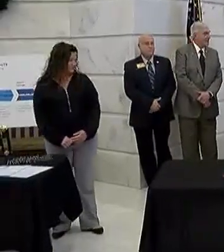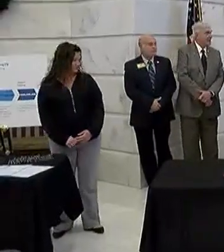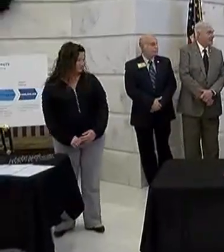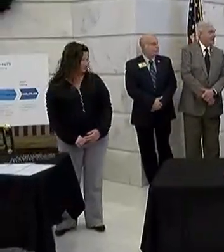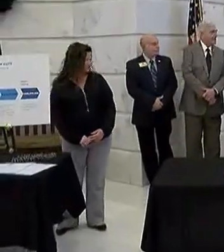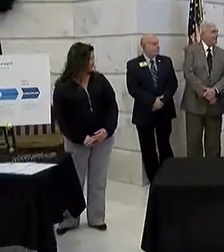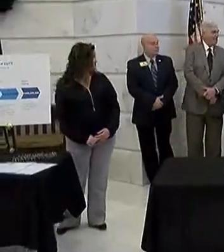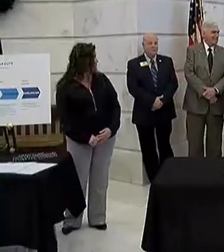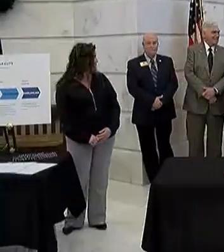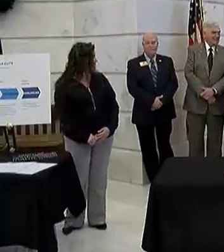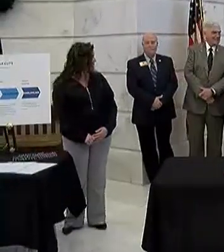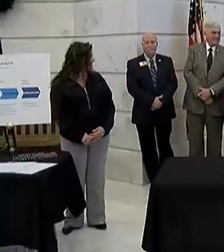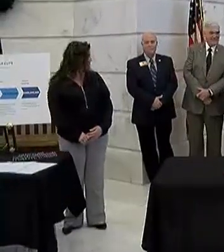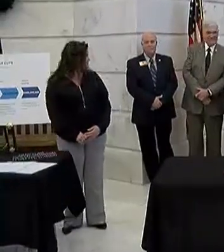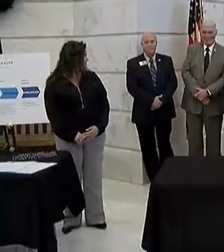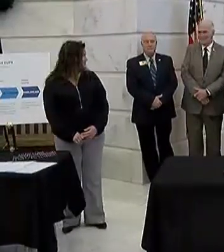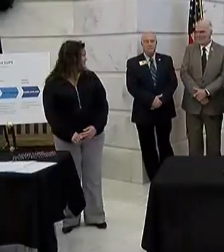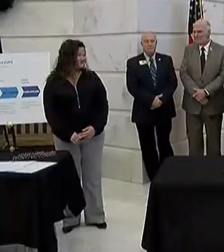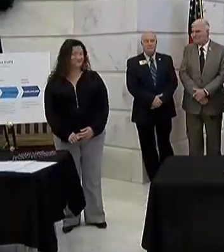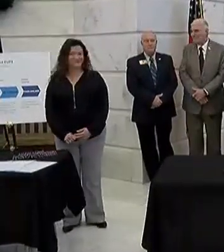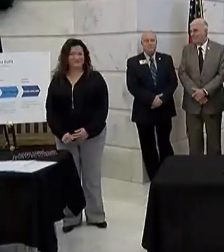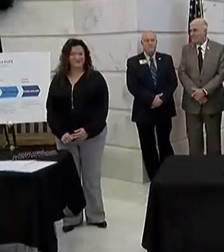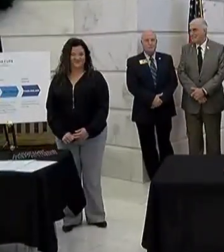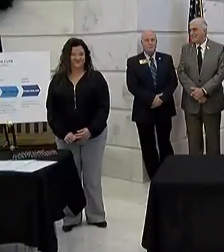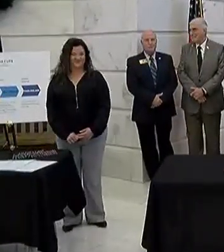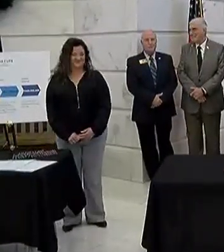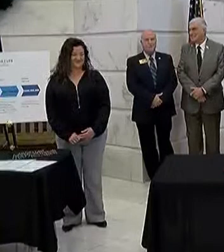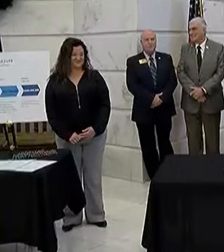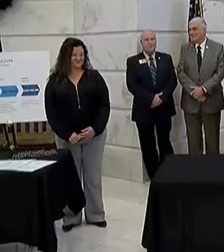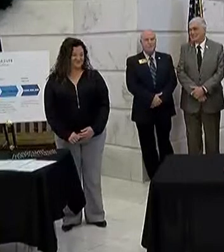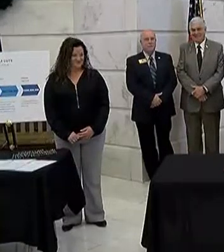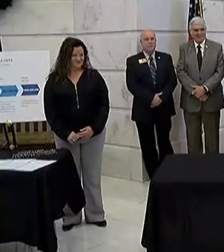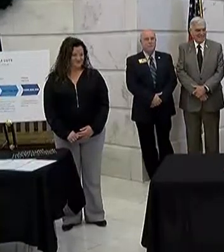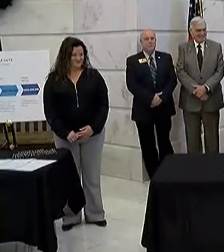You're on the record. You're on the record.